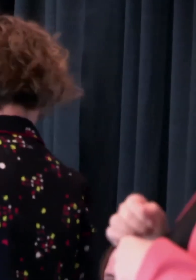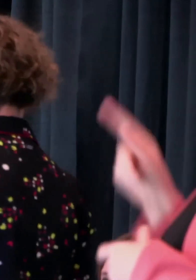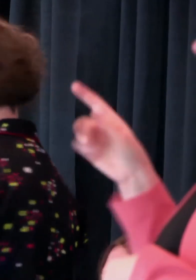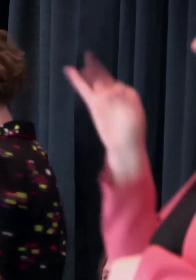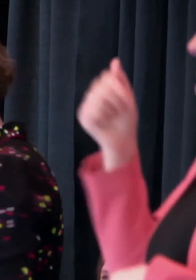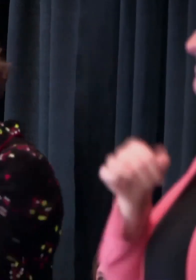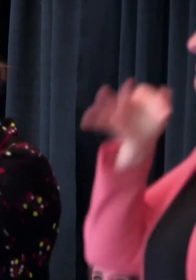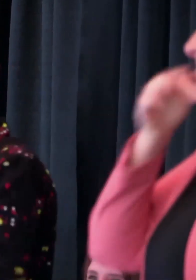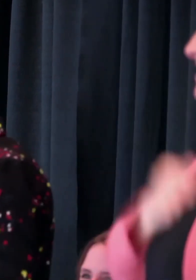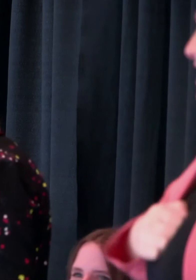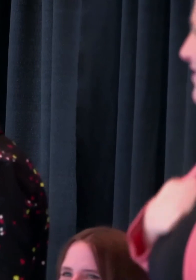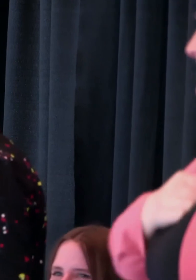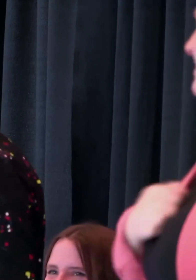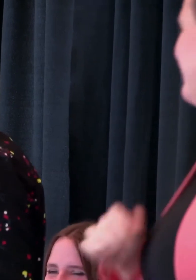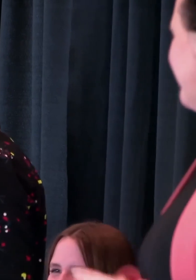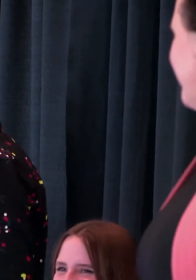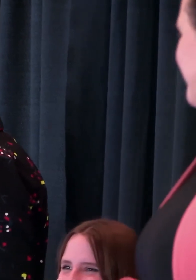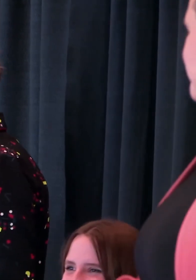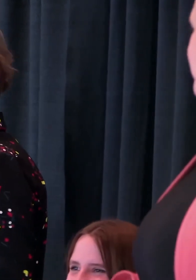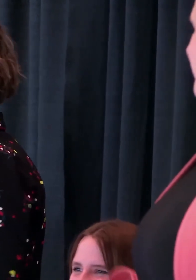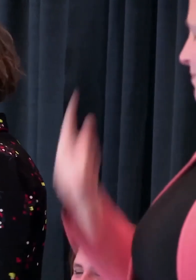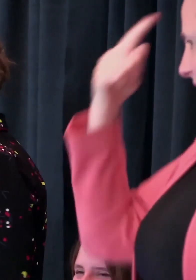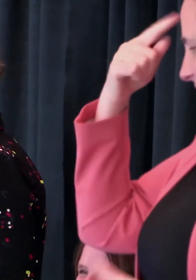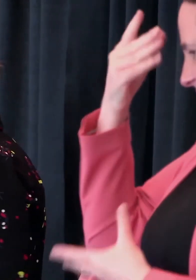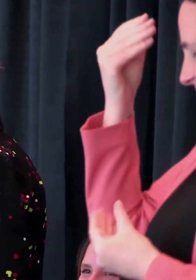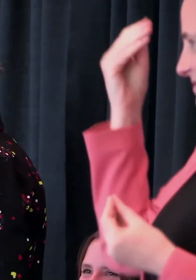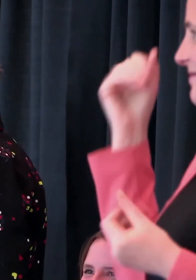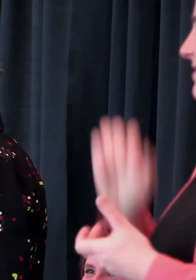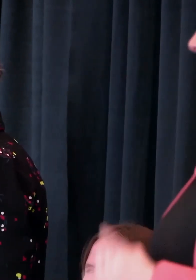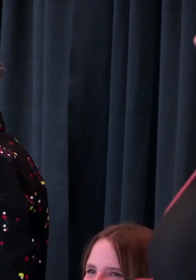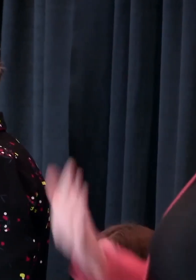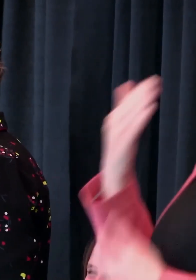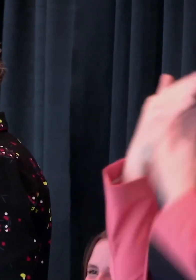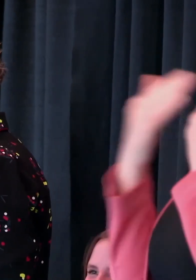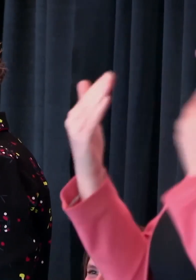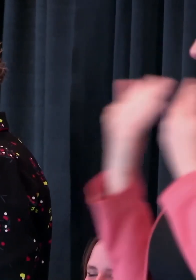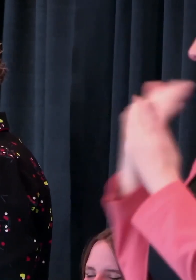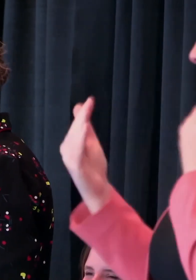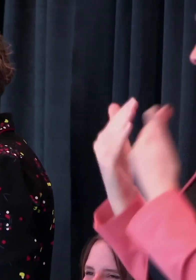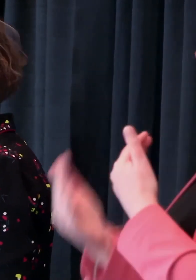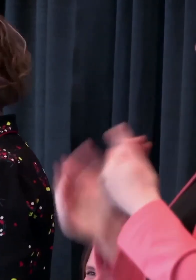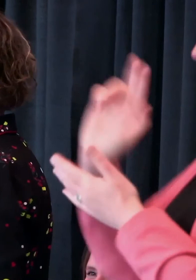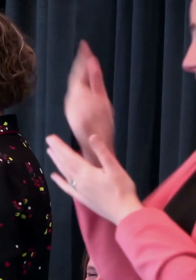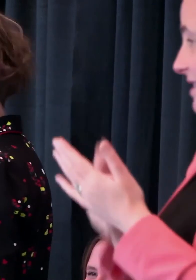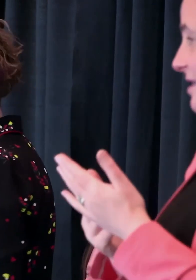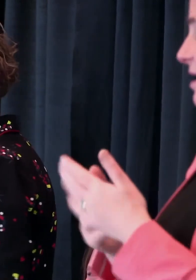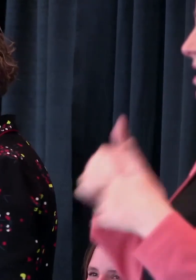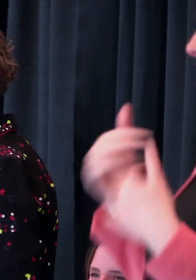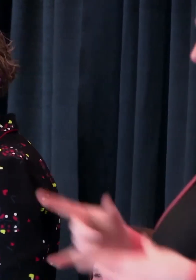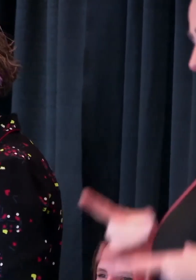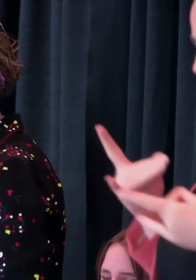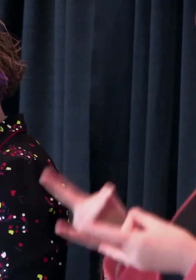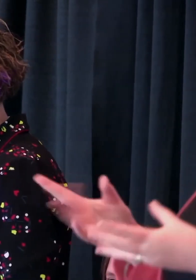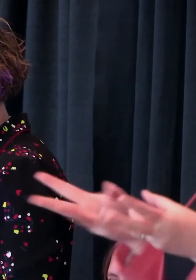Irina. I'm sorry, Irina, don't know why I suddenly went blank there. So, thank you to all of you, of the artists. It's been a privilege to